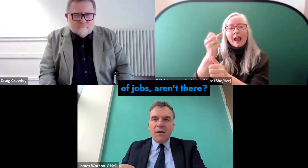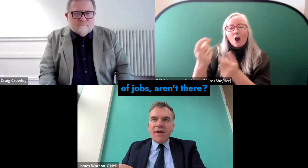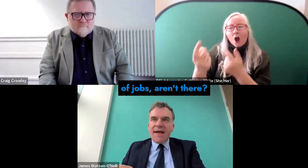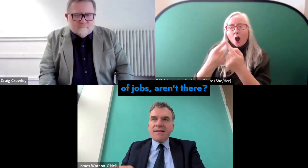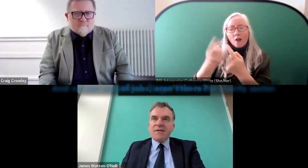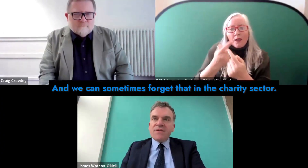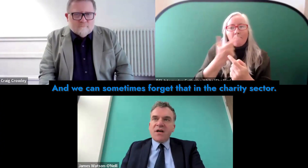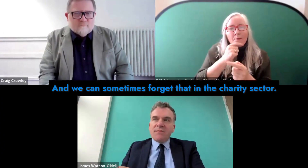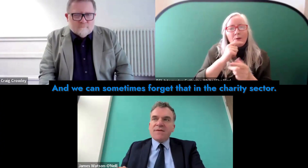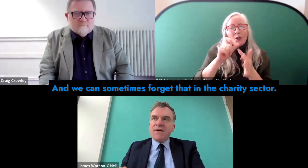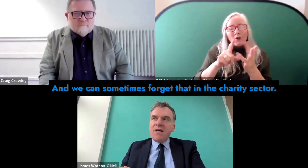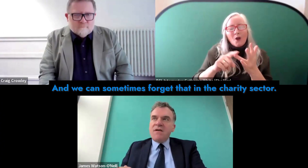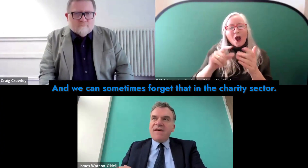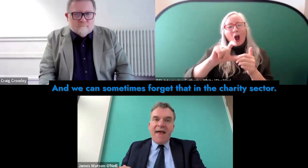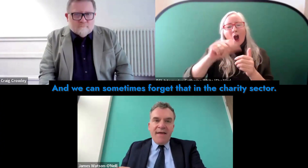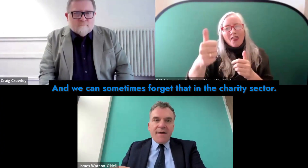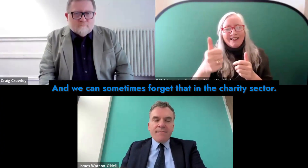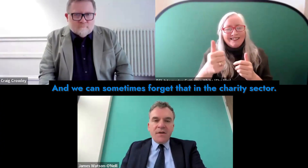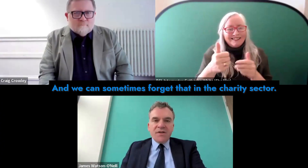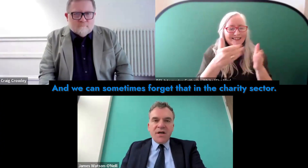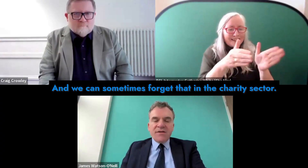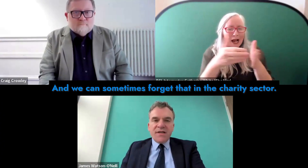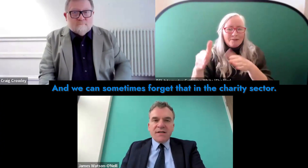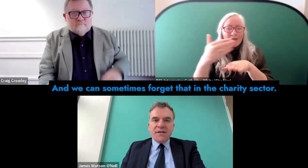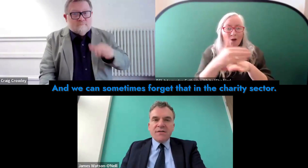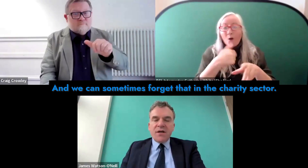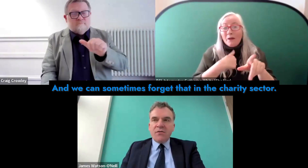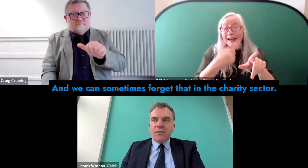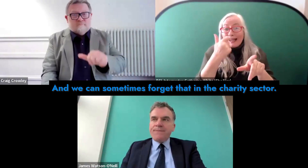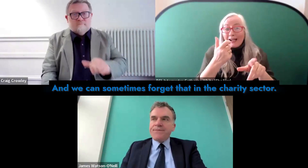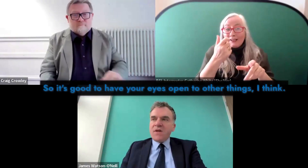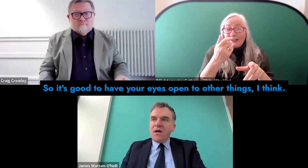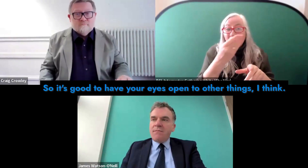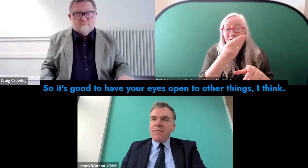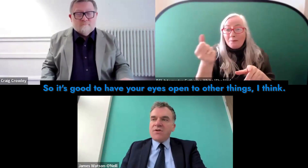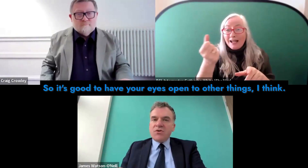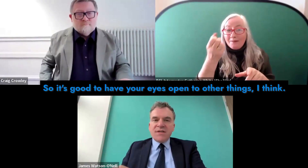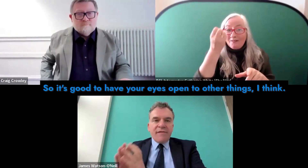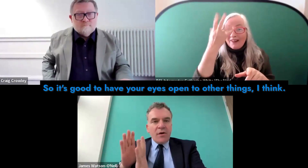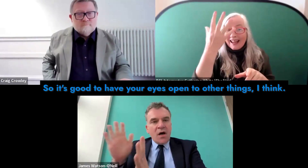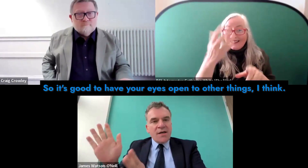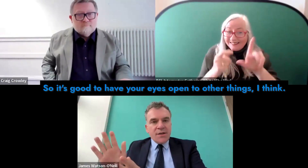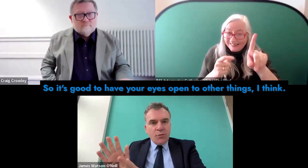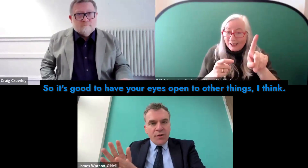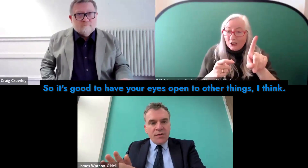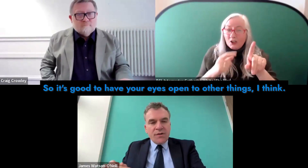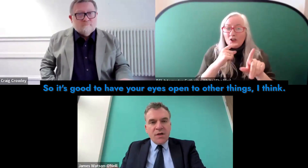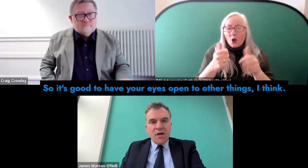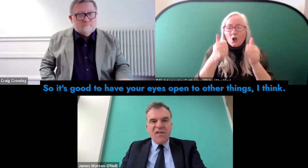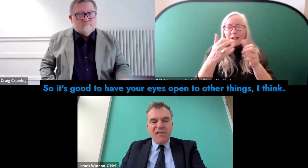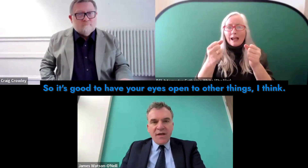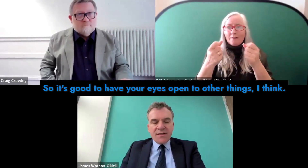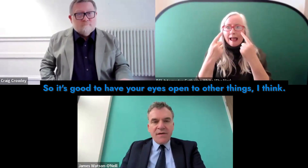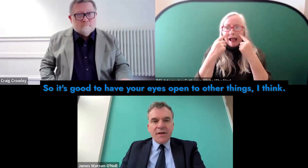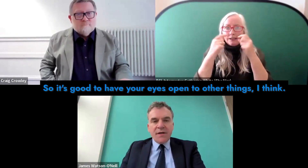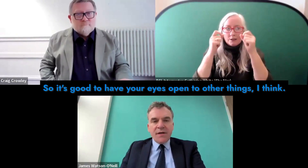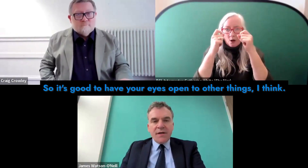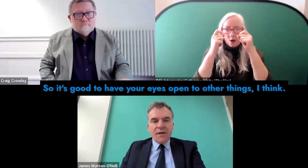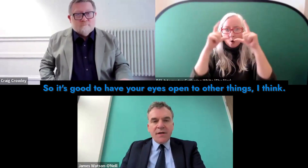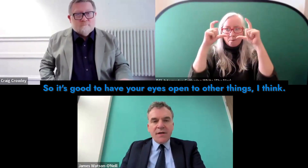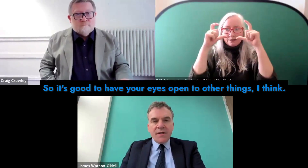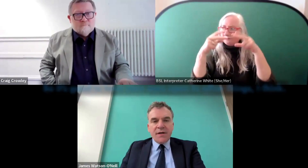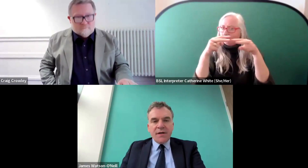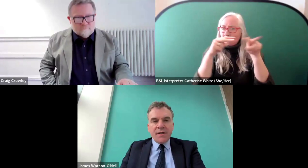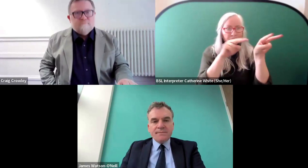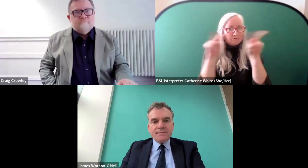of jobs, aren't there? And we can sometimes forget that in the charity sector. So it's good to have your eyes open to other things, I